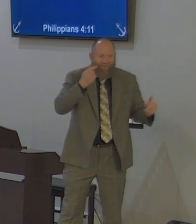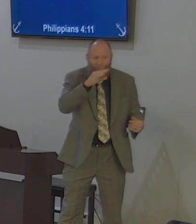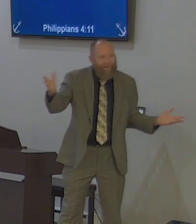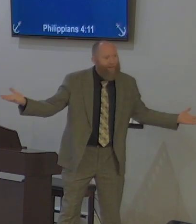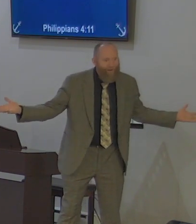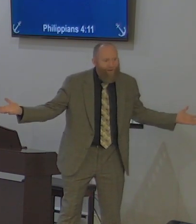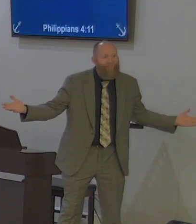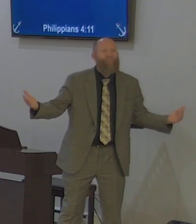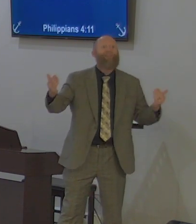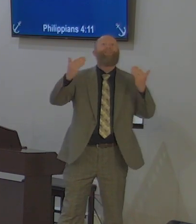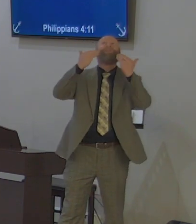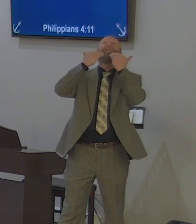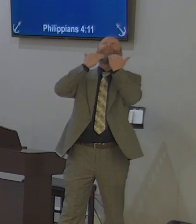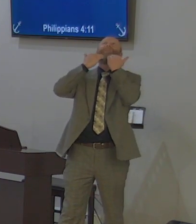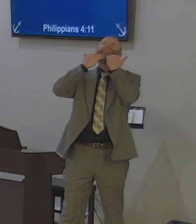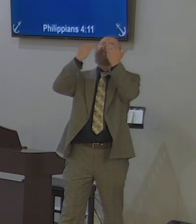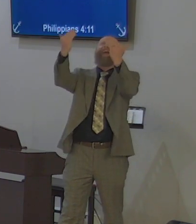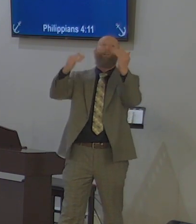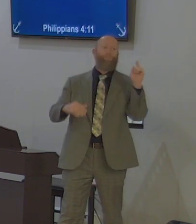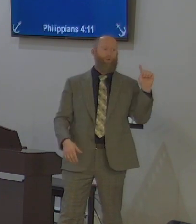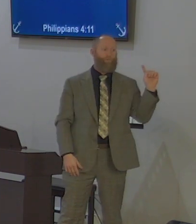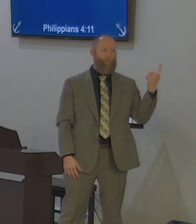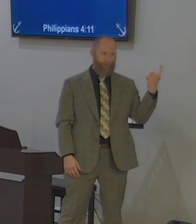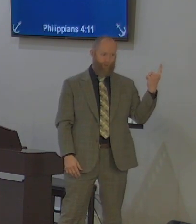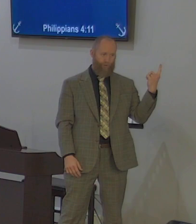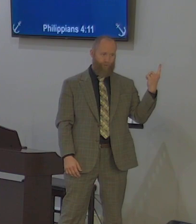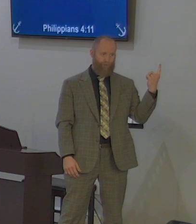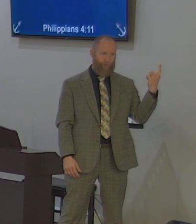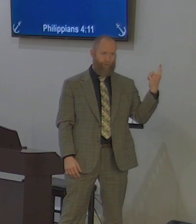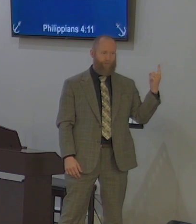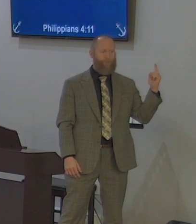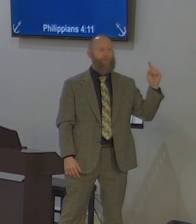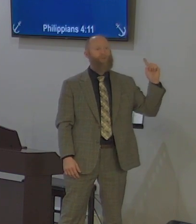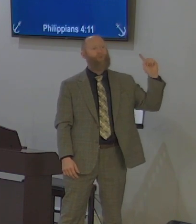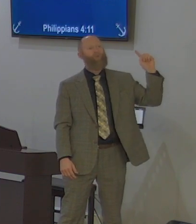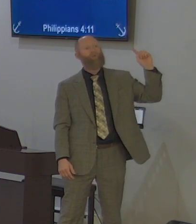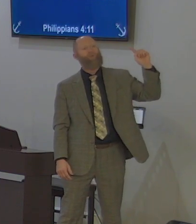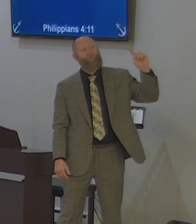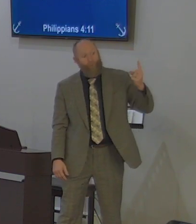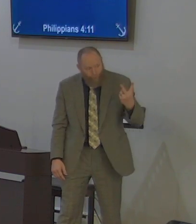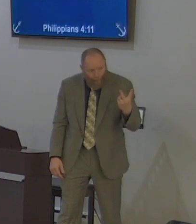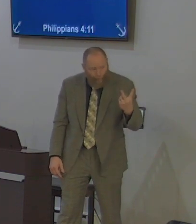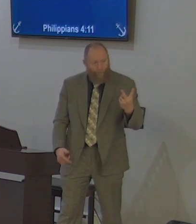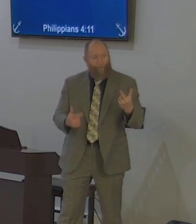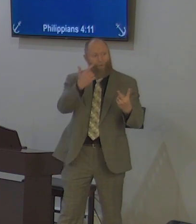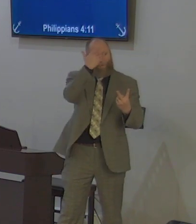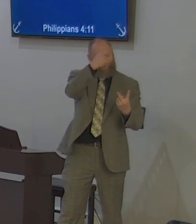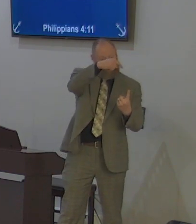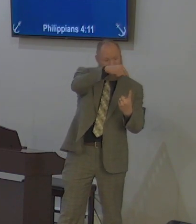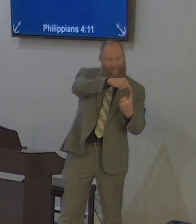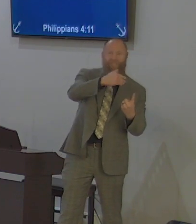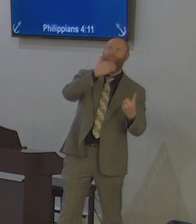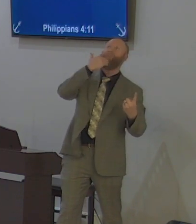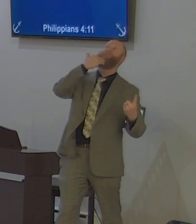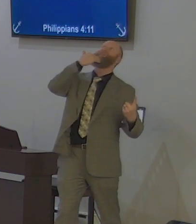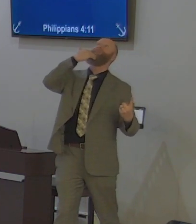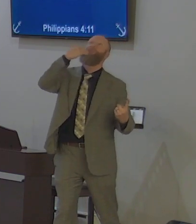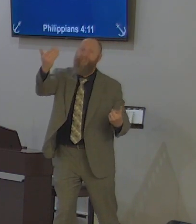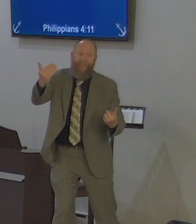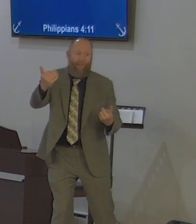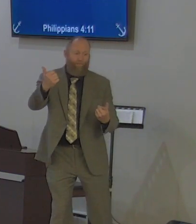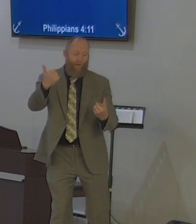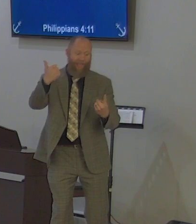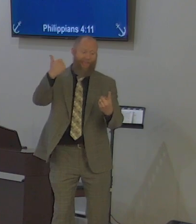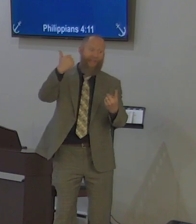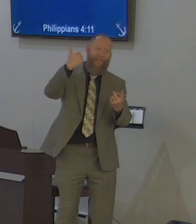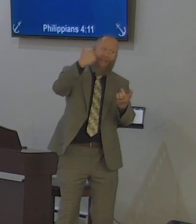lesson he learned. This is the outcome of the lesson. It's not the lesson. He said, I've learned in whatsoever state I am in, therewith to be